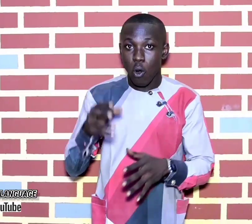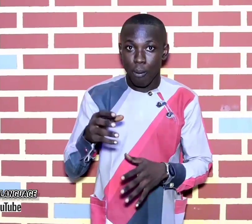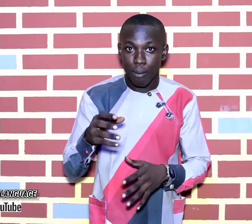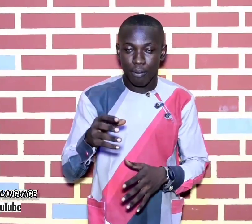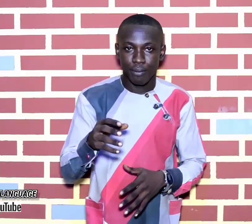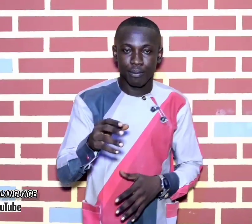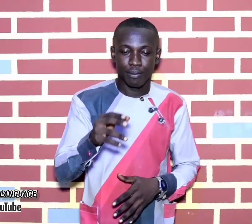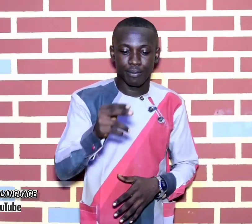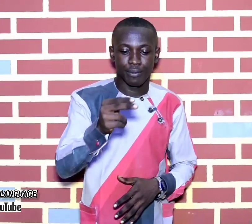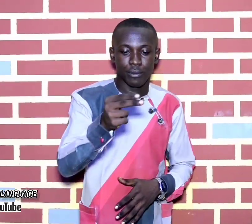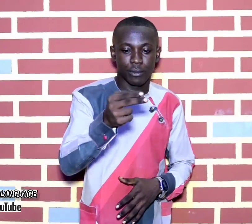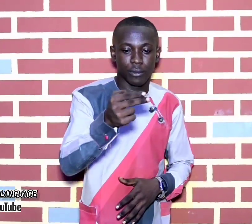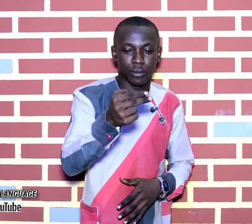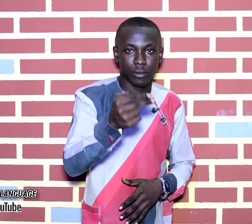Home.